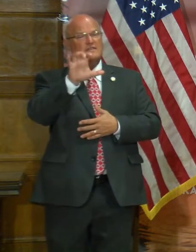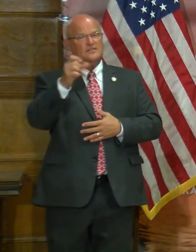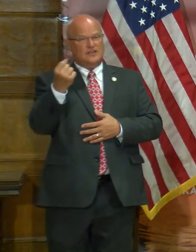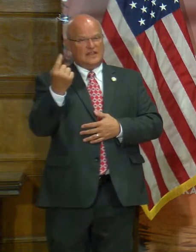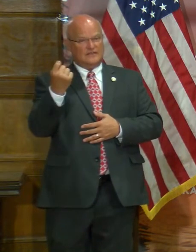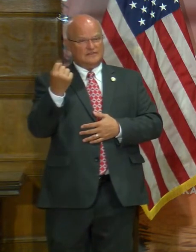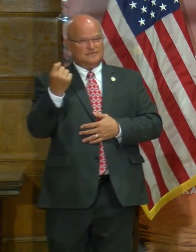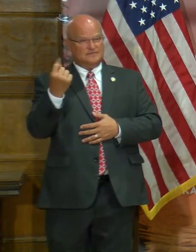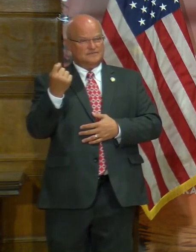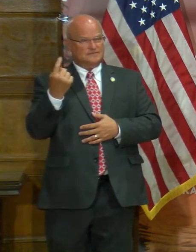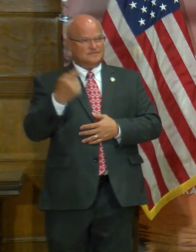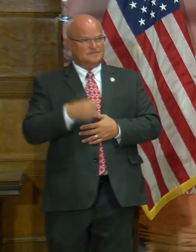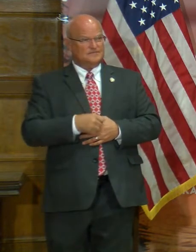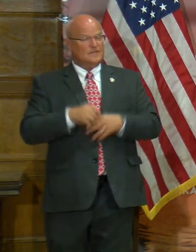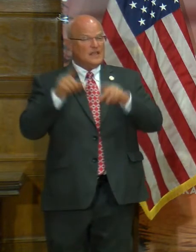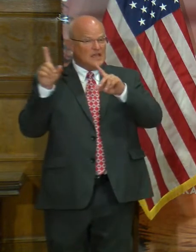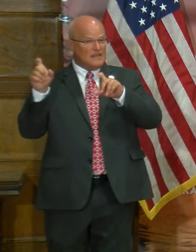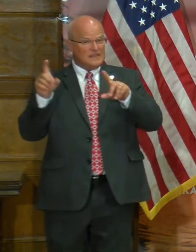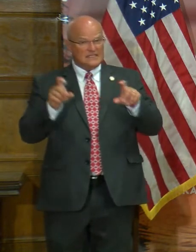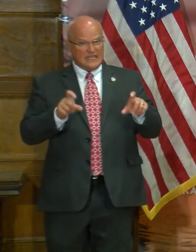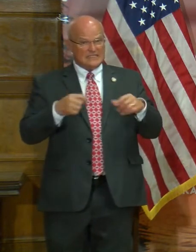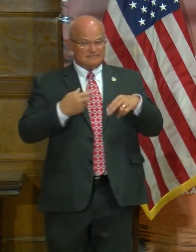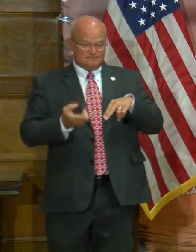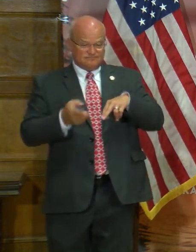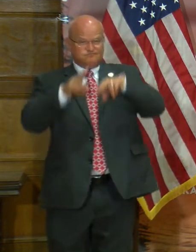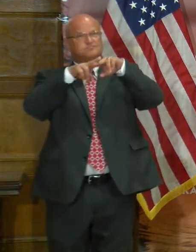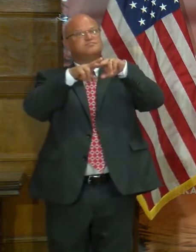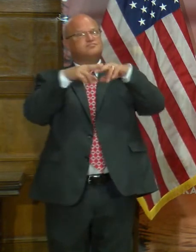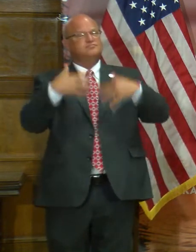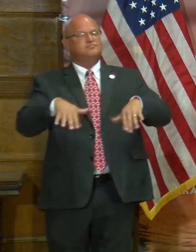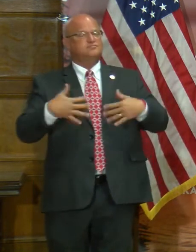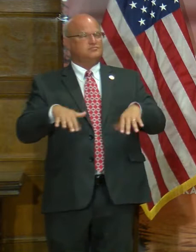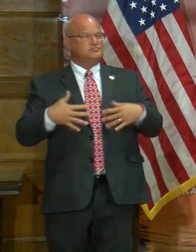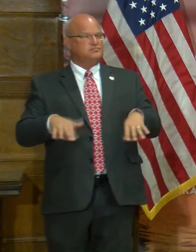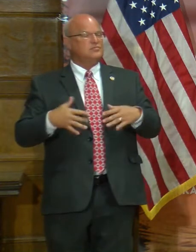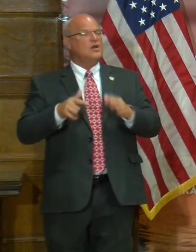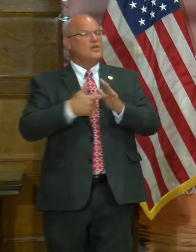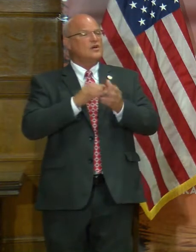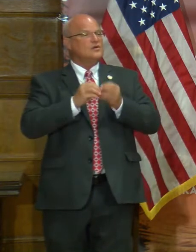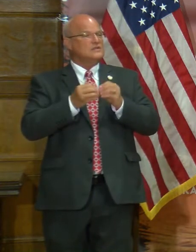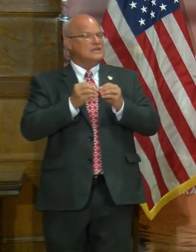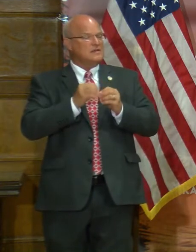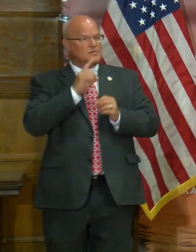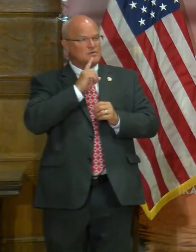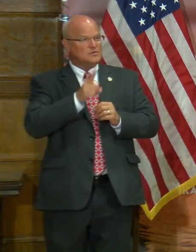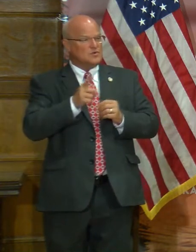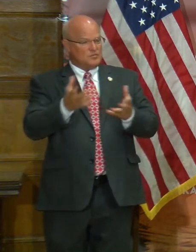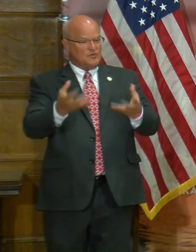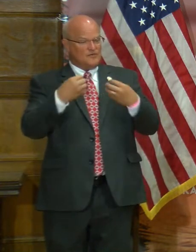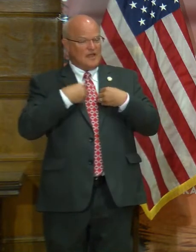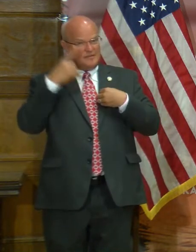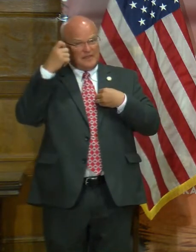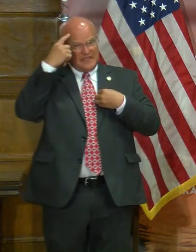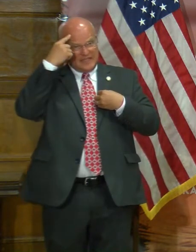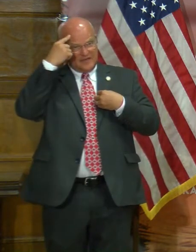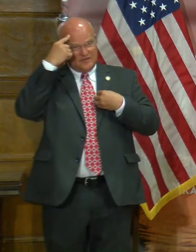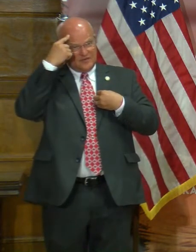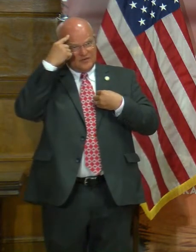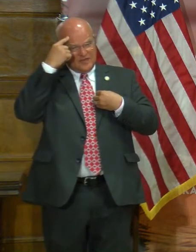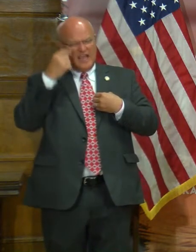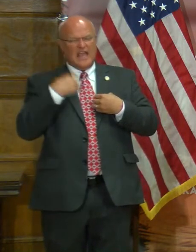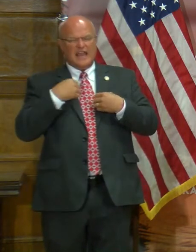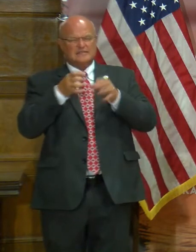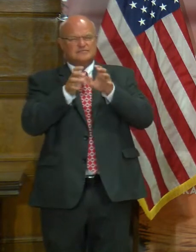42,511. Our testing has increased significantly. Those numbers were provided by the Governor. I'm simply going to give you